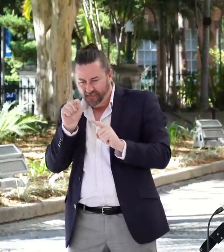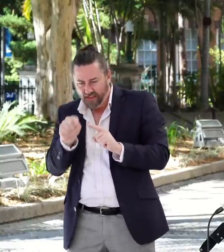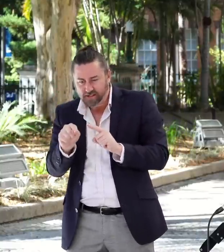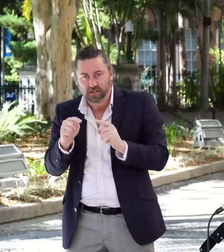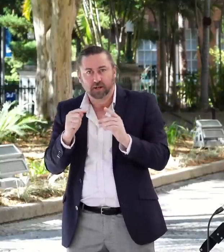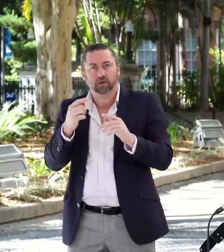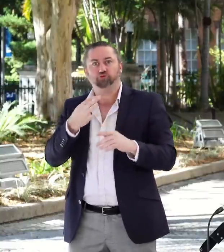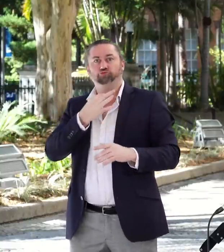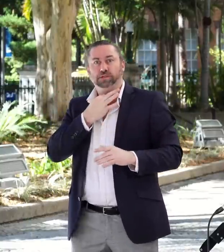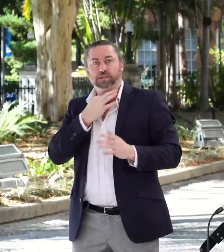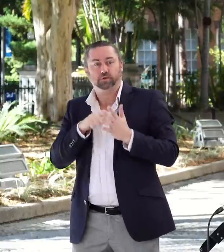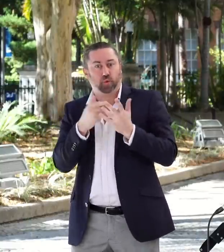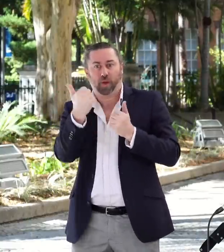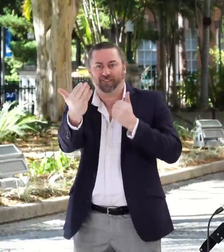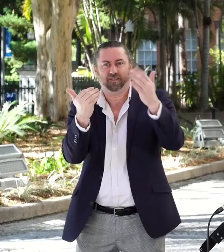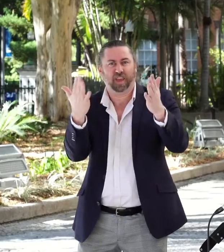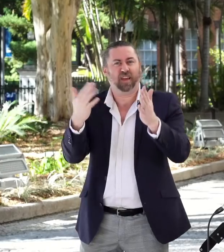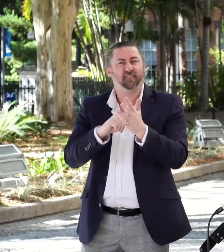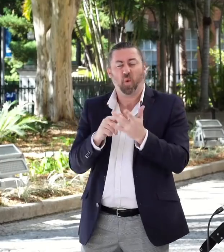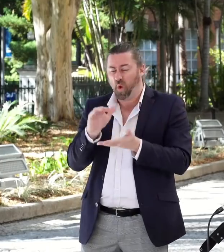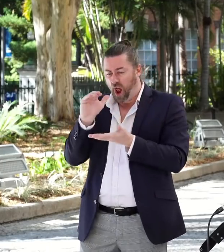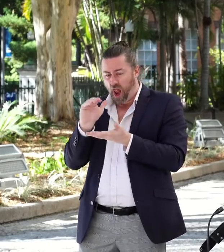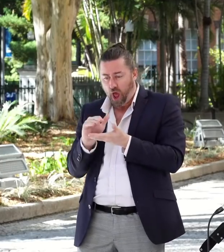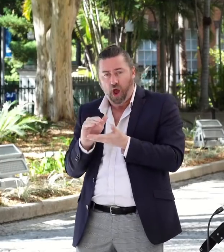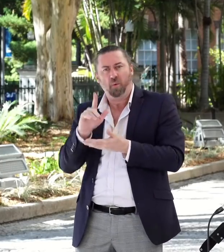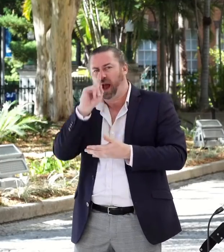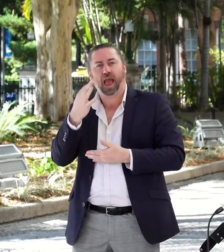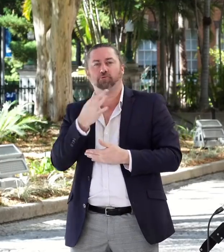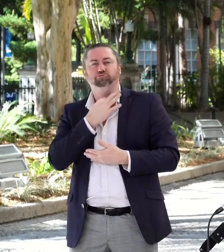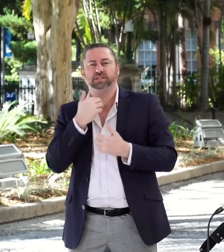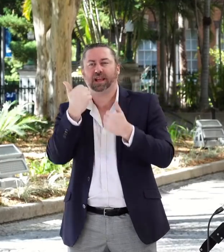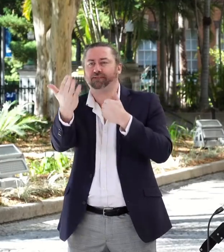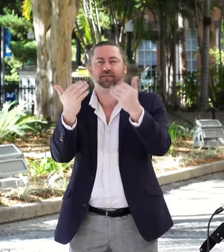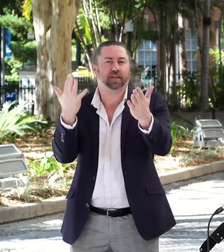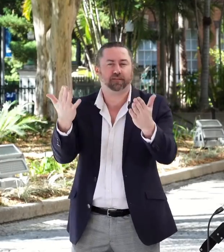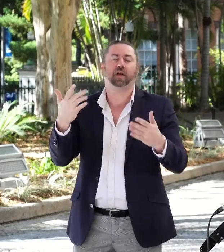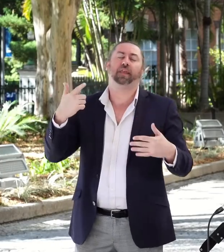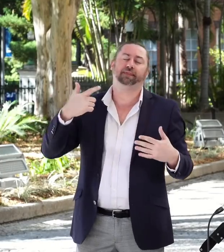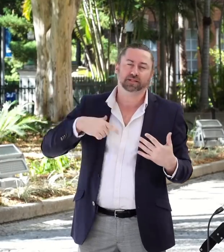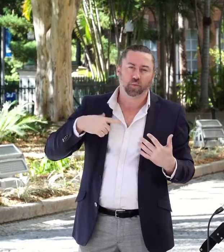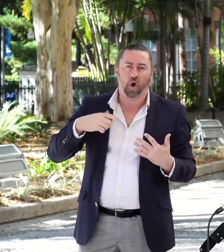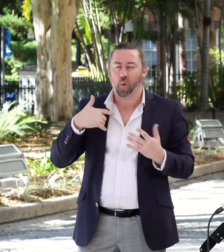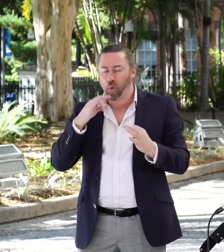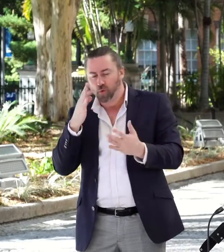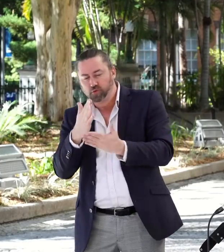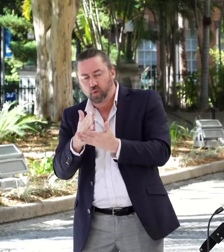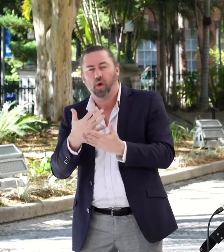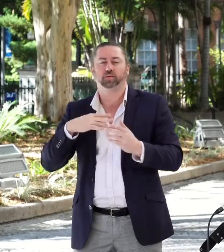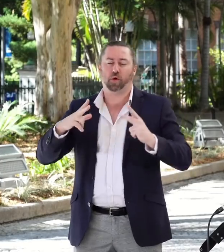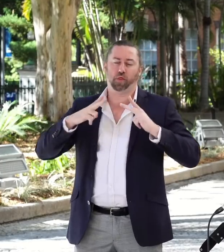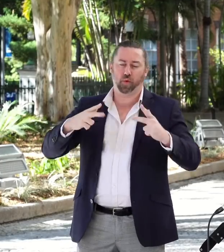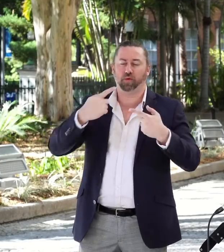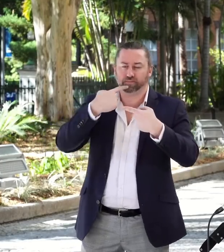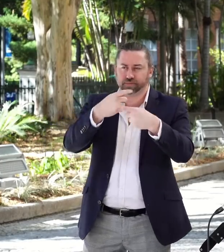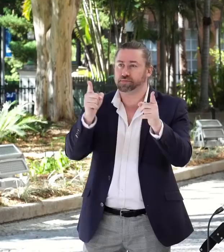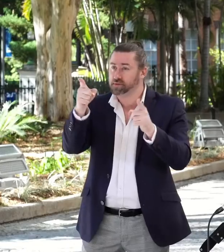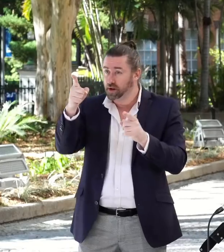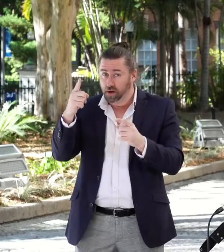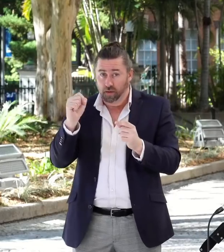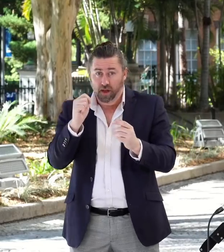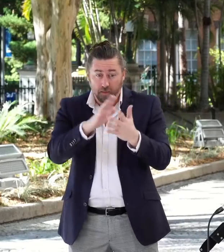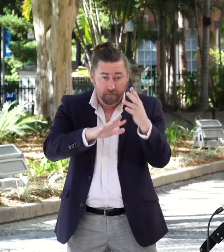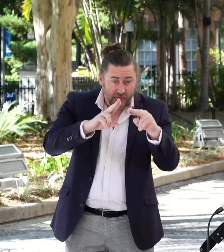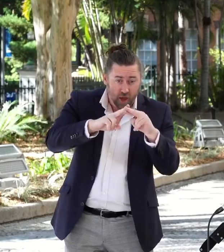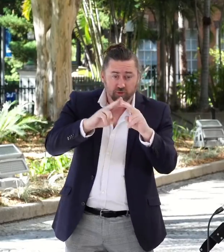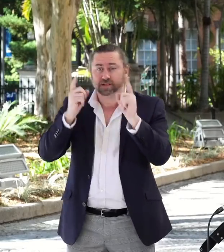asking that people who've been to any of those sites contact us so we can talk to them. Yeah. Yeah, so it's